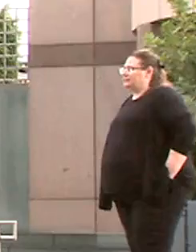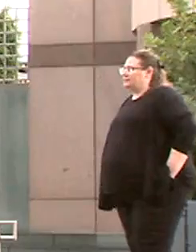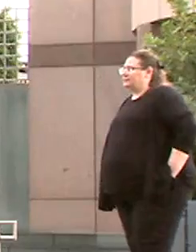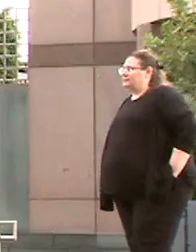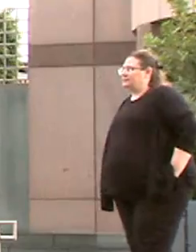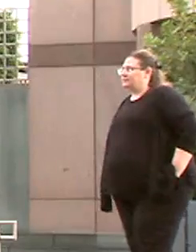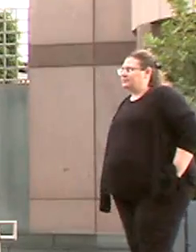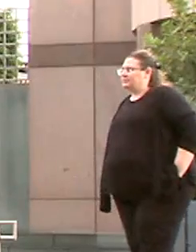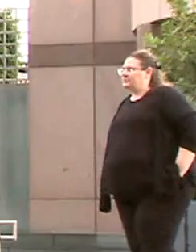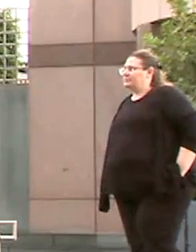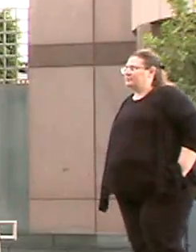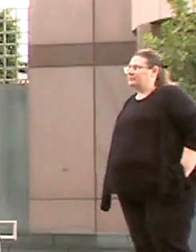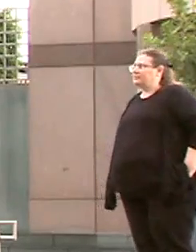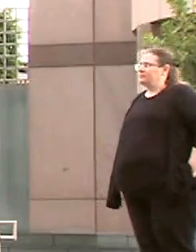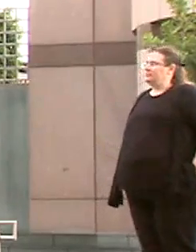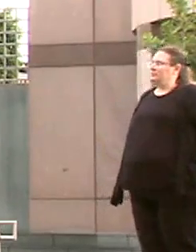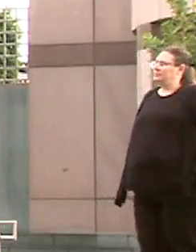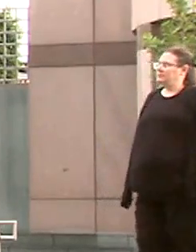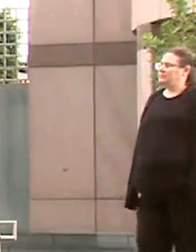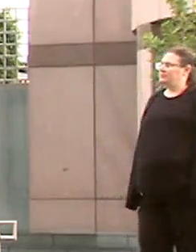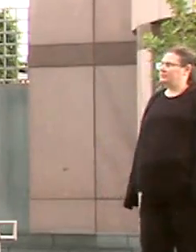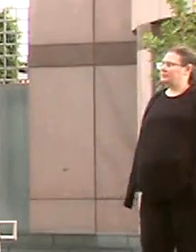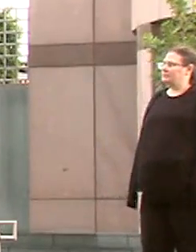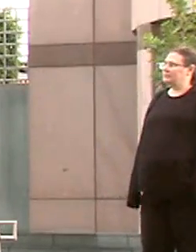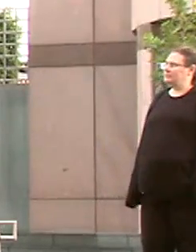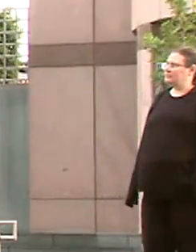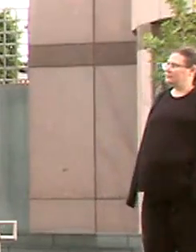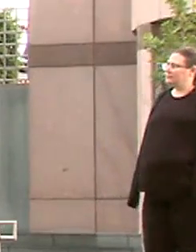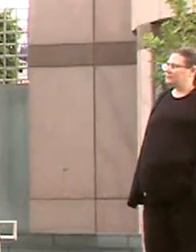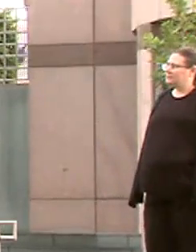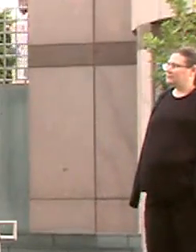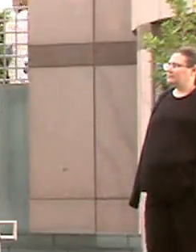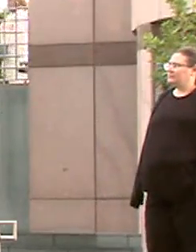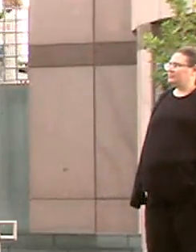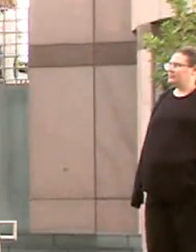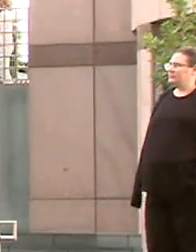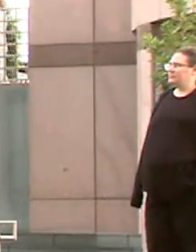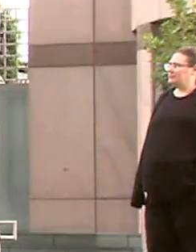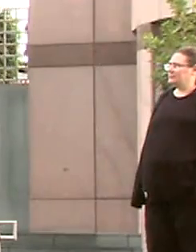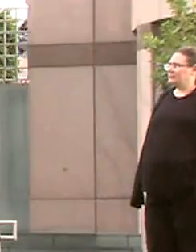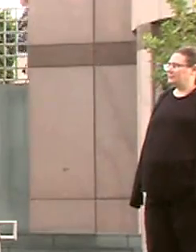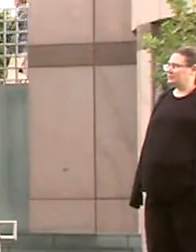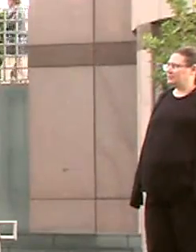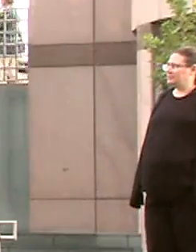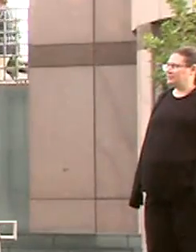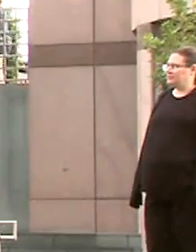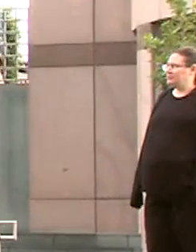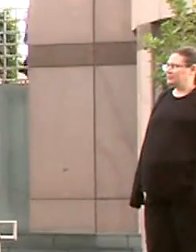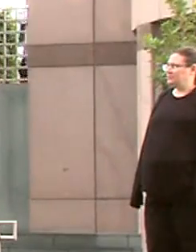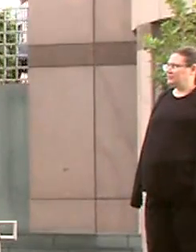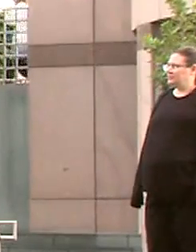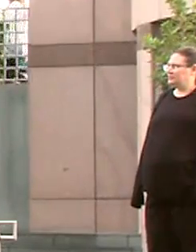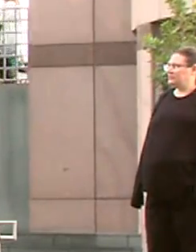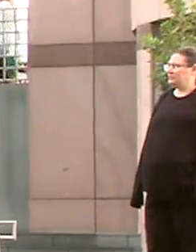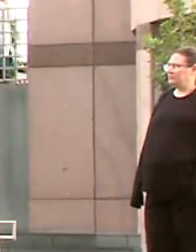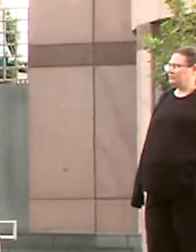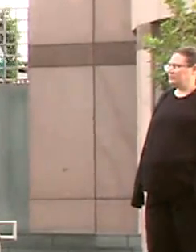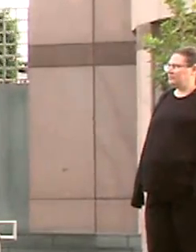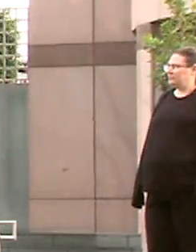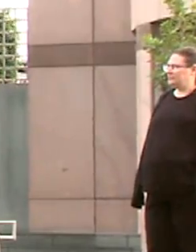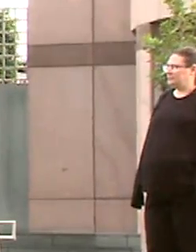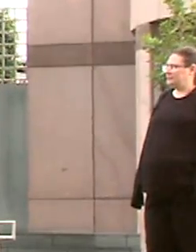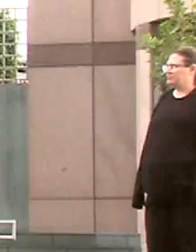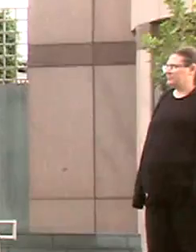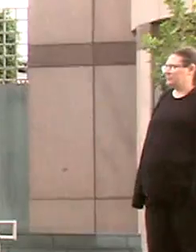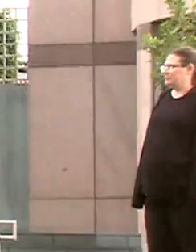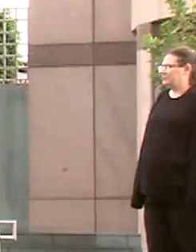side characters, and just now being cast authentically, like in the last few years. Um, it would be great